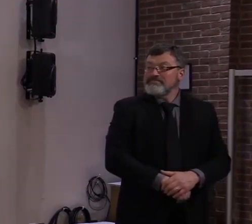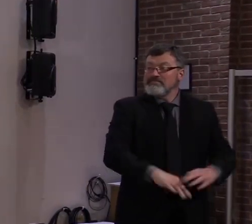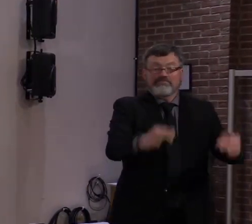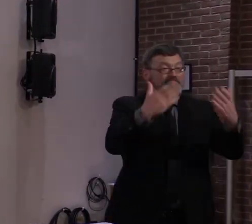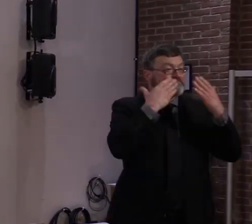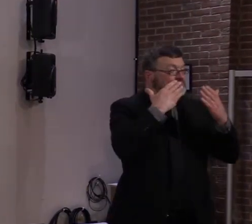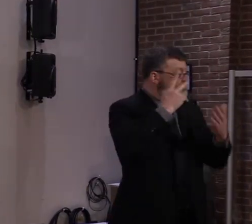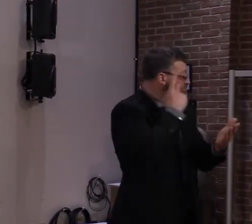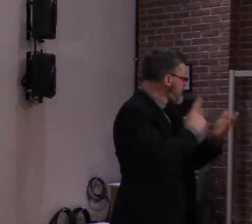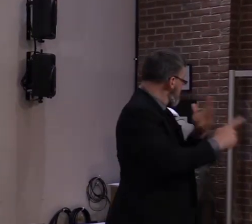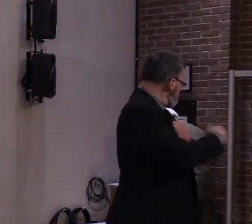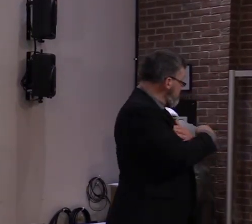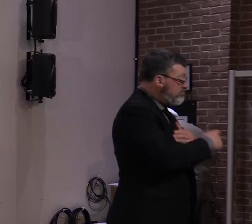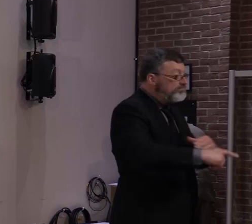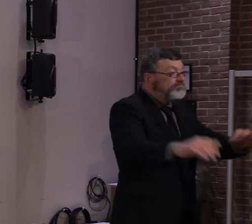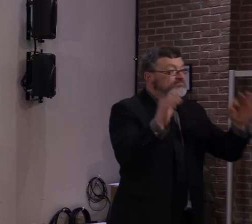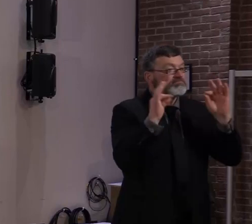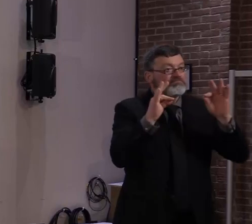Thank you.